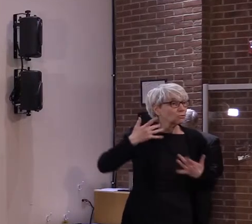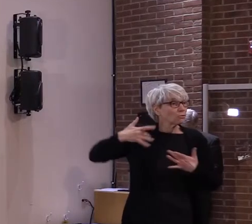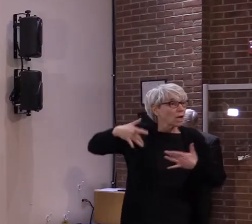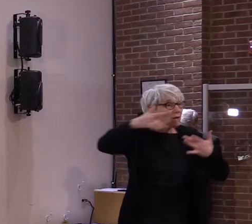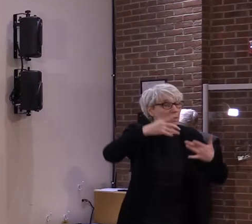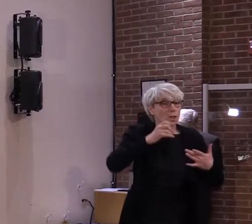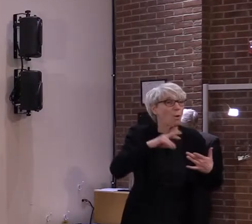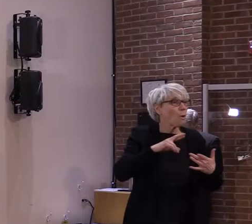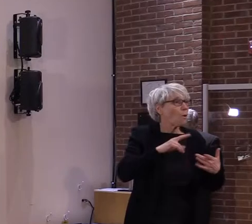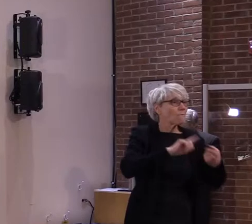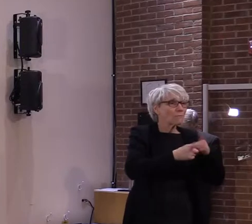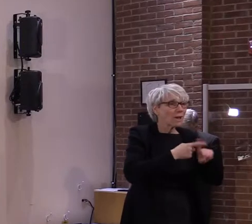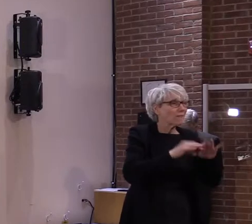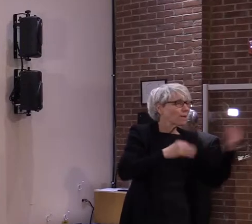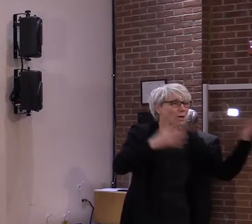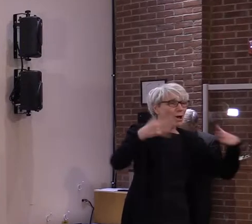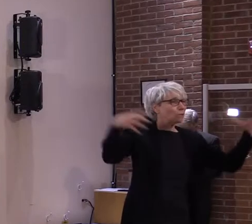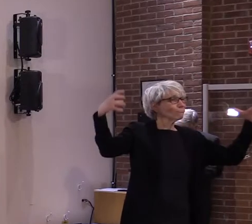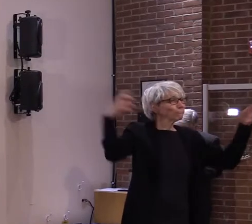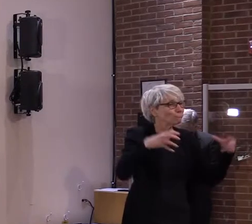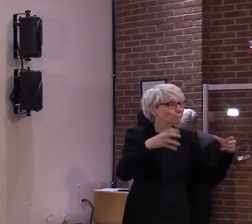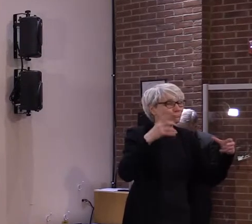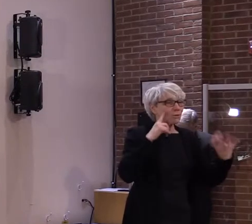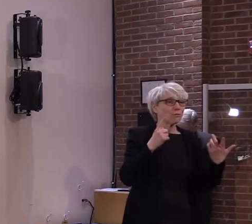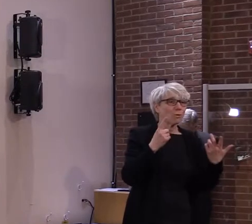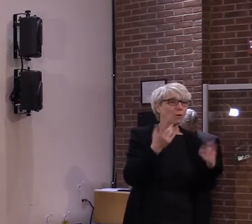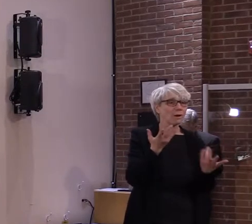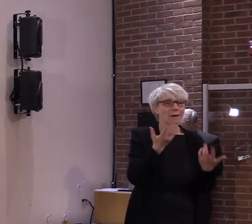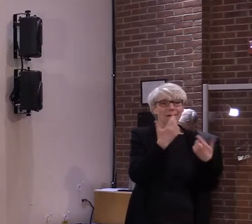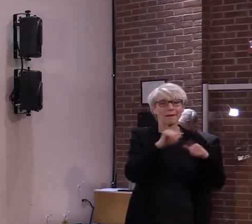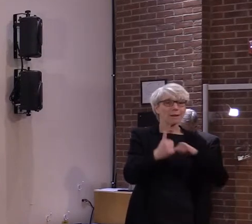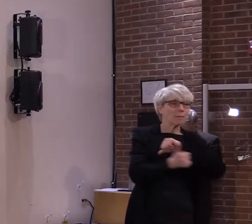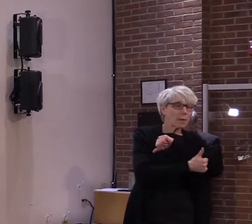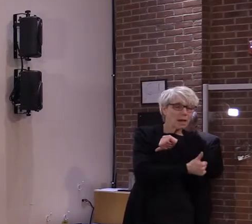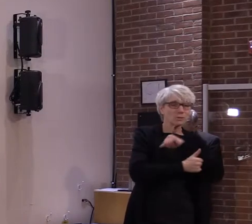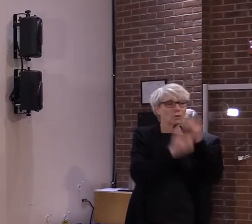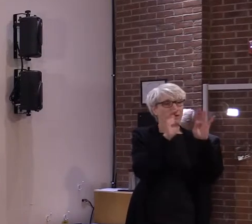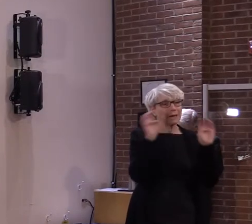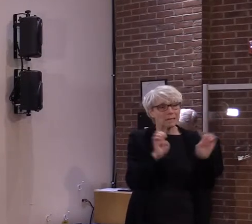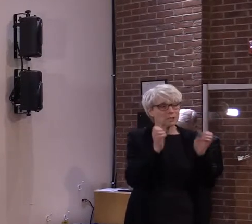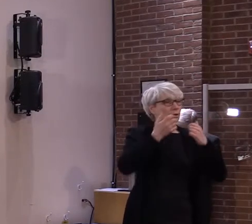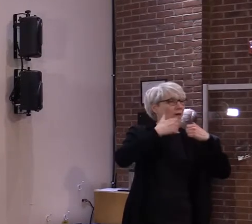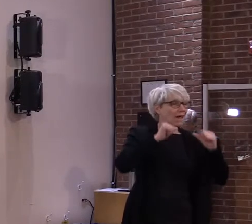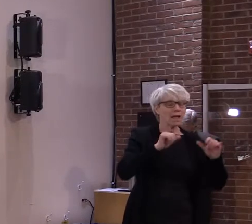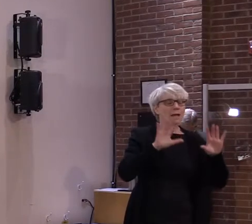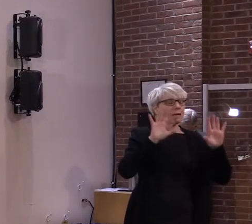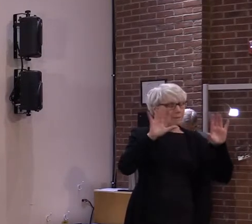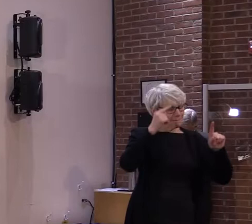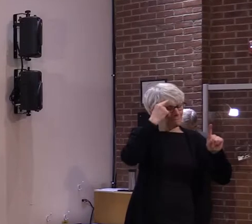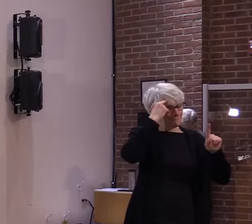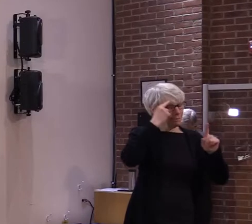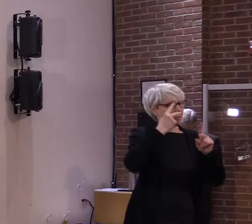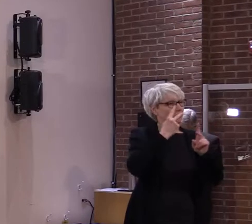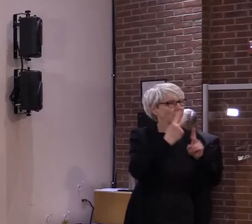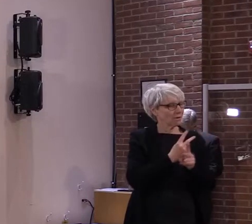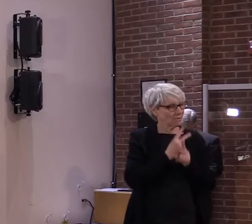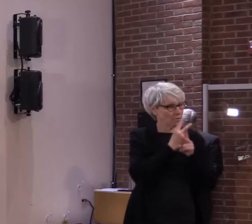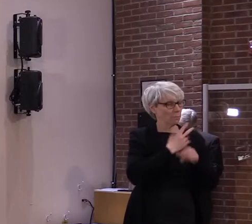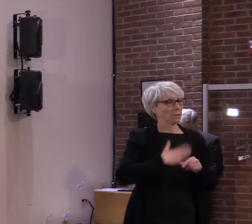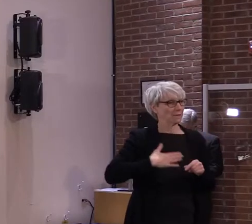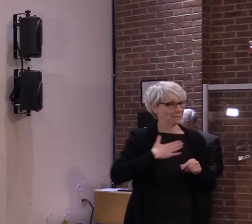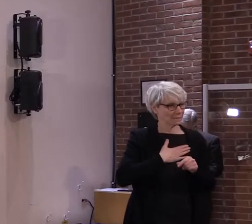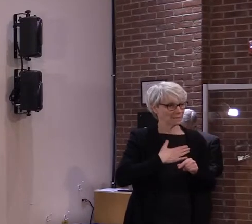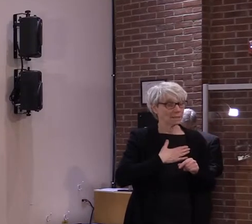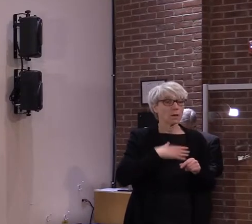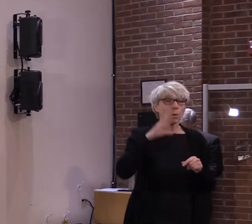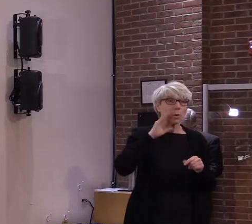multiple households for any spring holiday gatherings. And though testing is indeed widely available and being